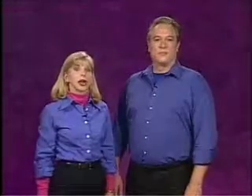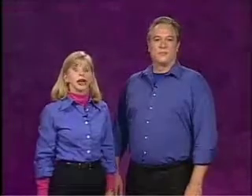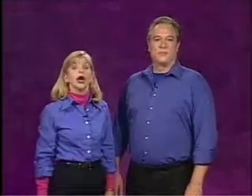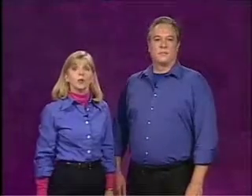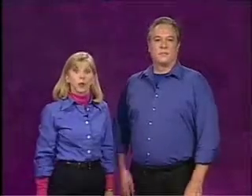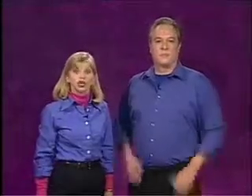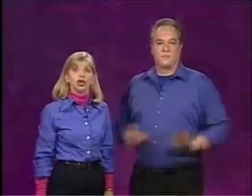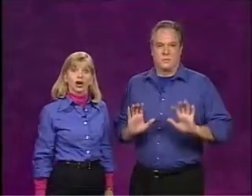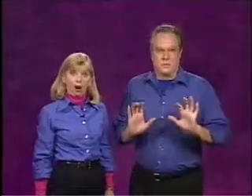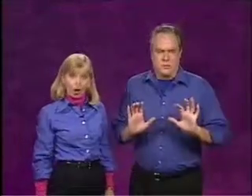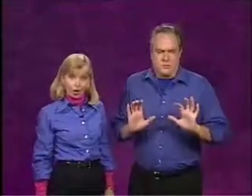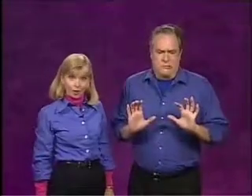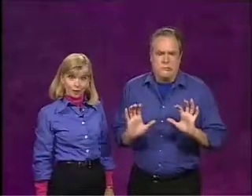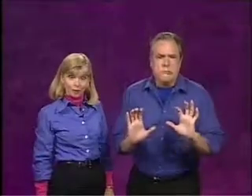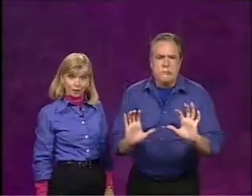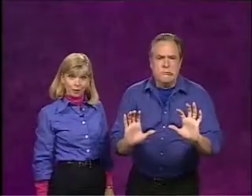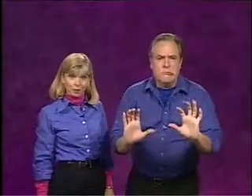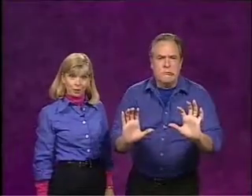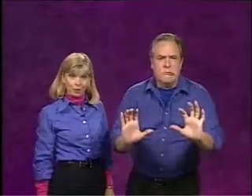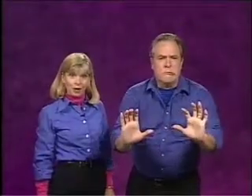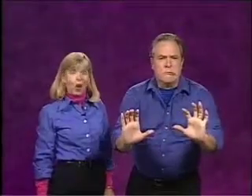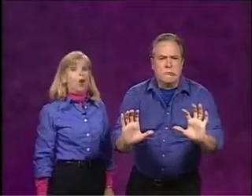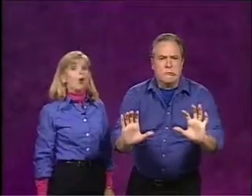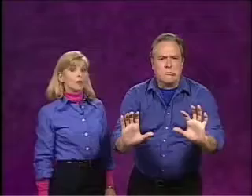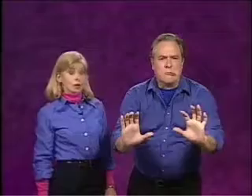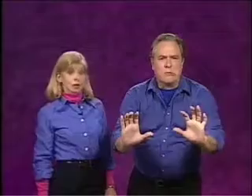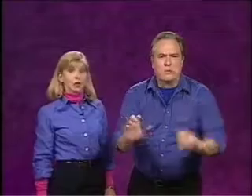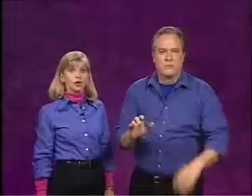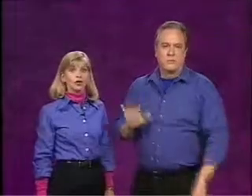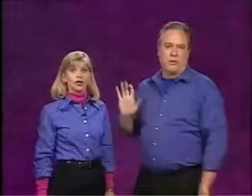like pushing a car or pushing a person,